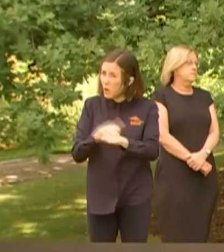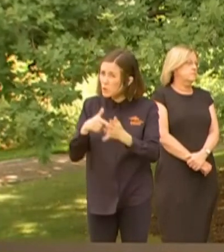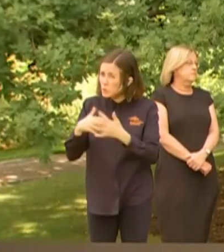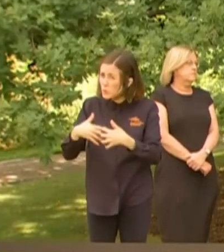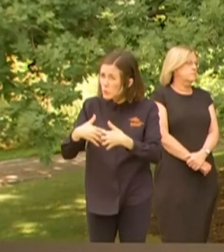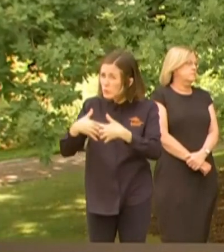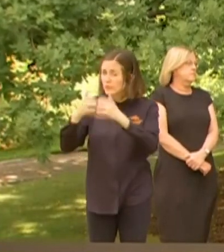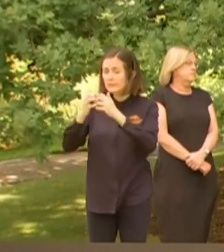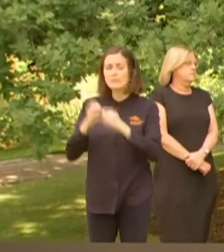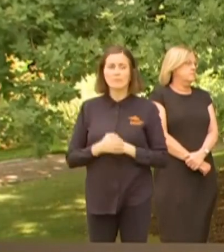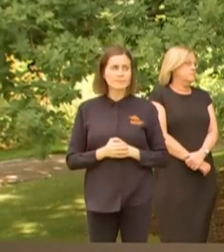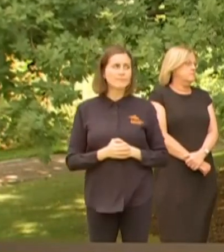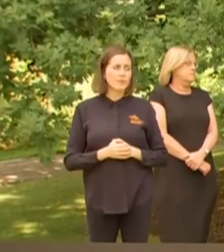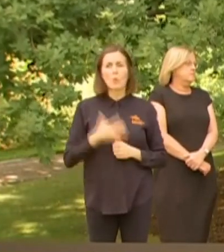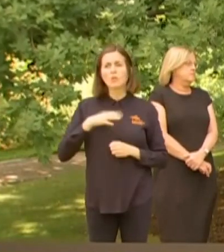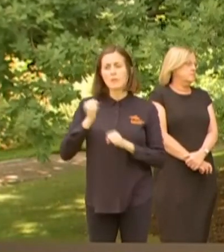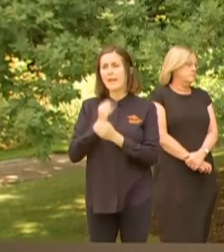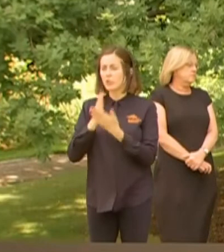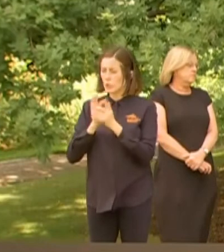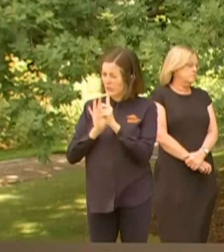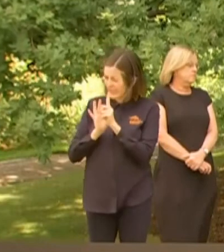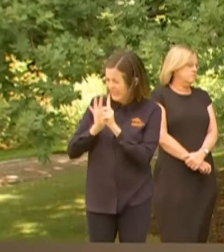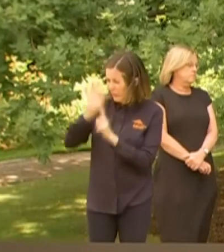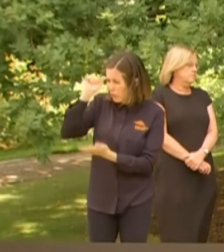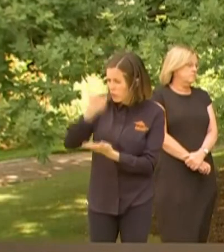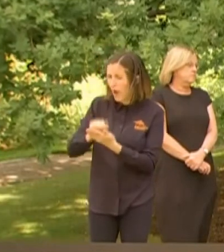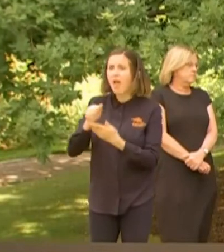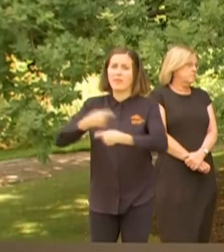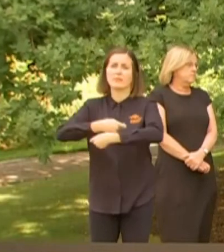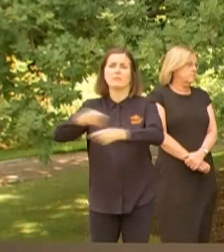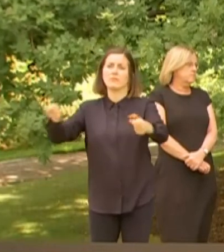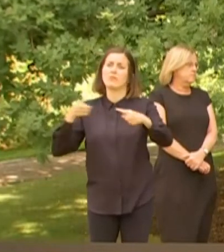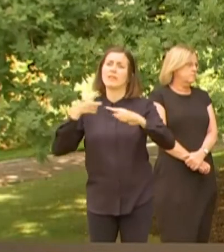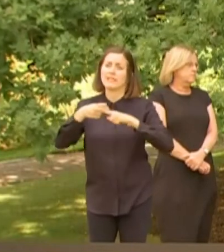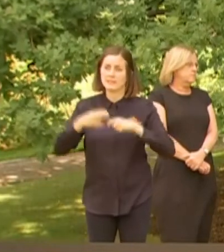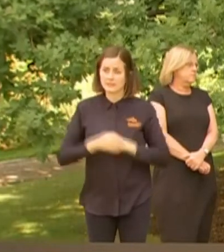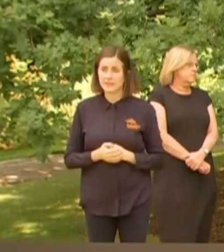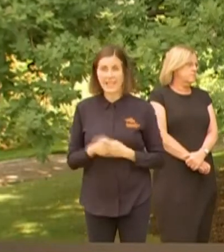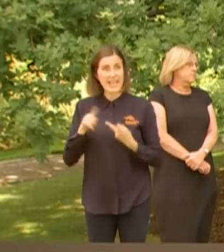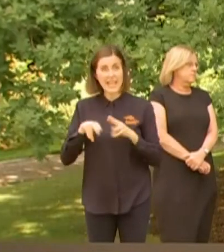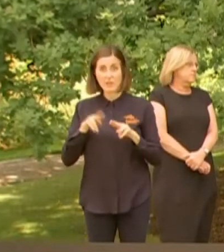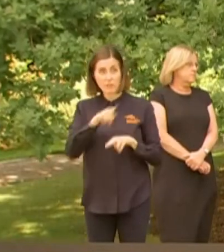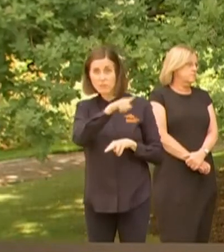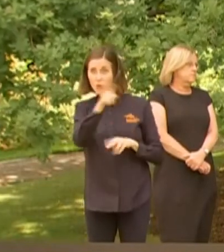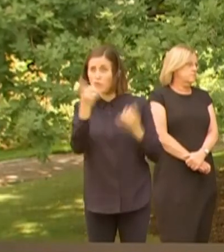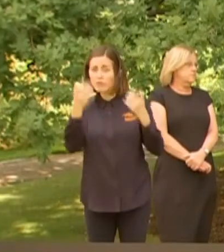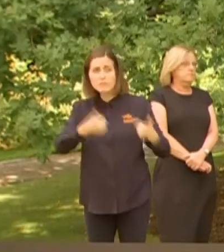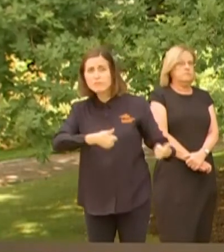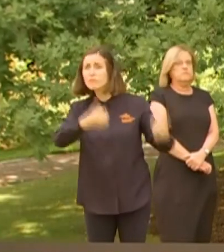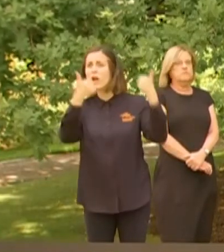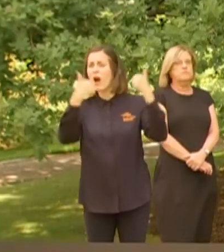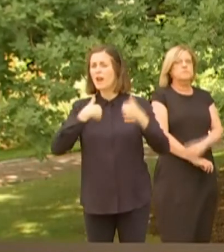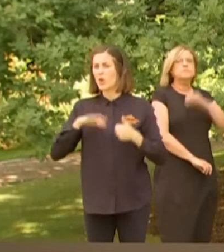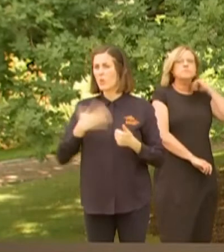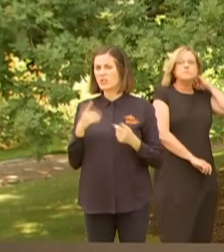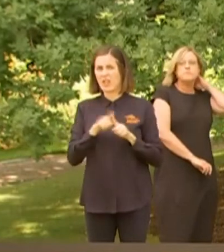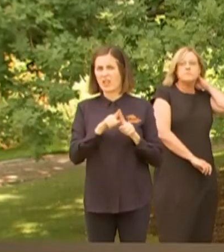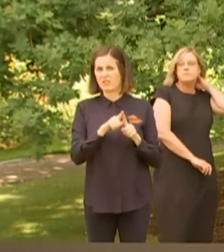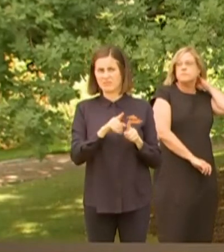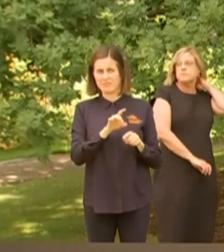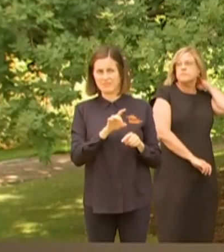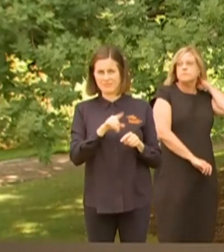Oh, look, I think we've been very focused on getting this right, and not where you've got systems that are already working. You don't want to upset them. You don't want to knock those off balance.